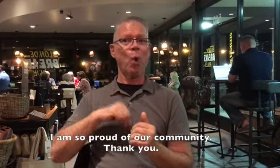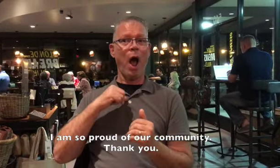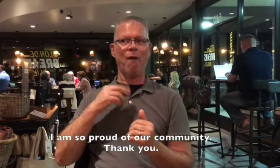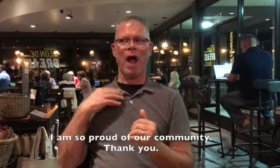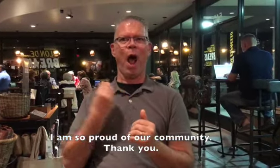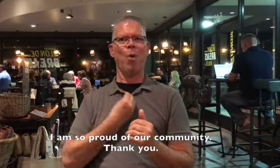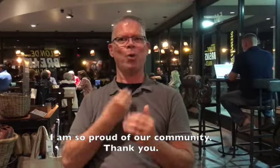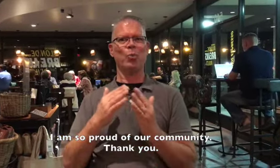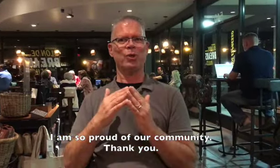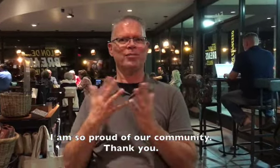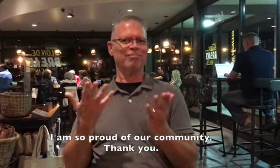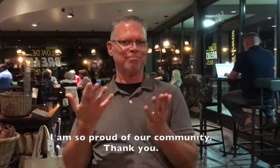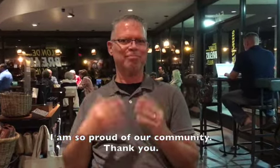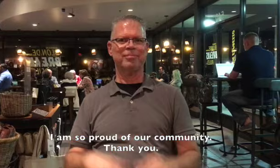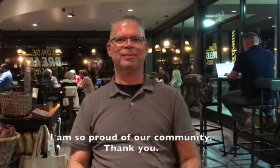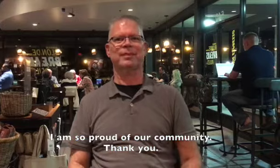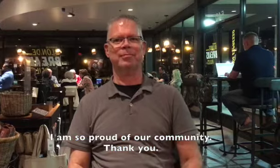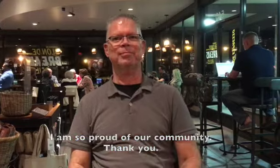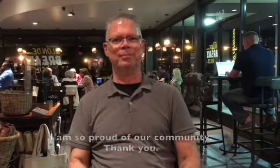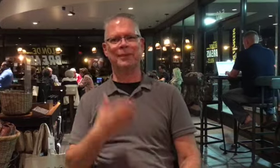So I am proud of our community. Thank you.